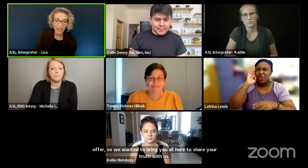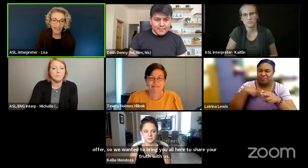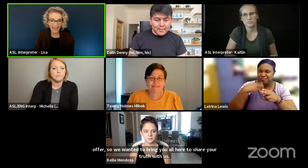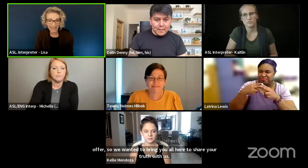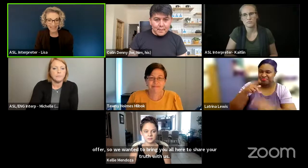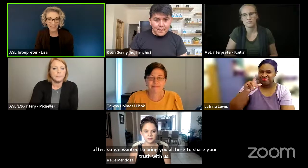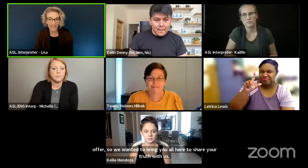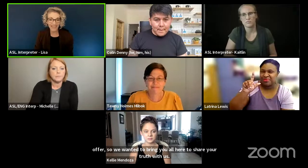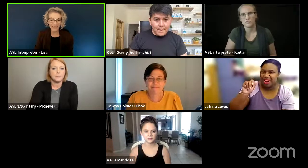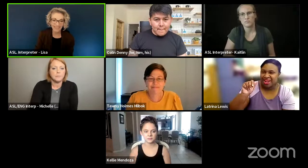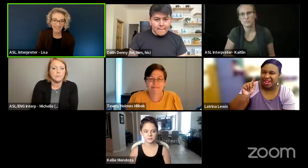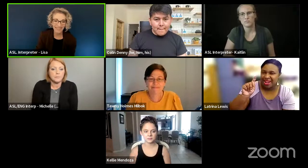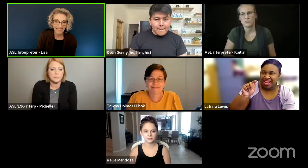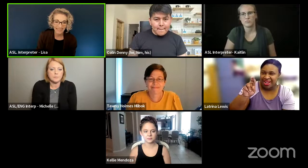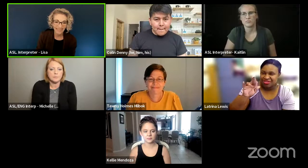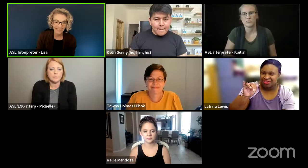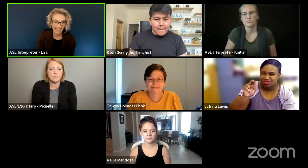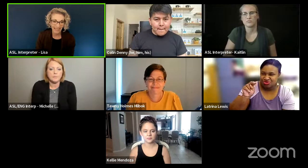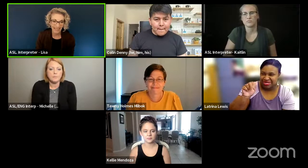is Latrina. I can start.